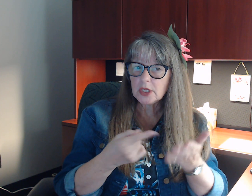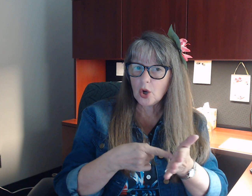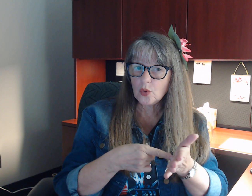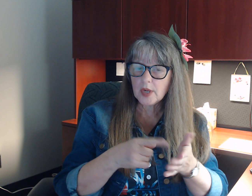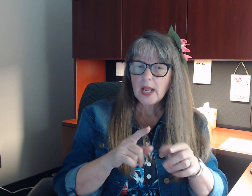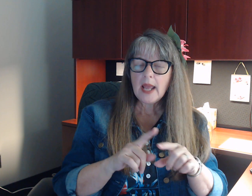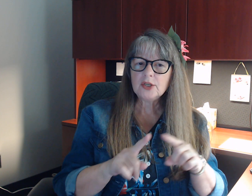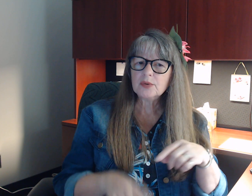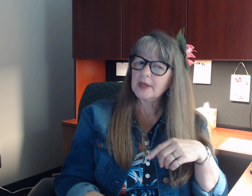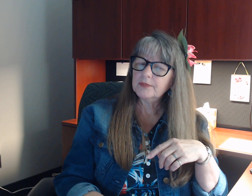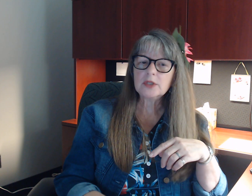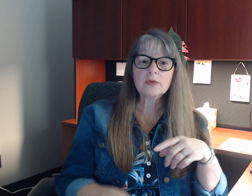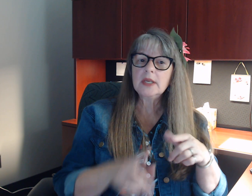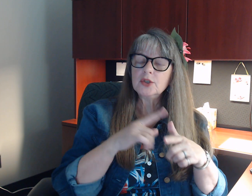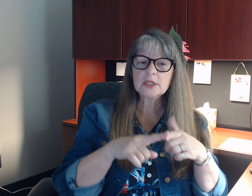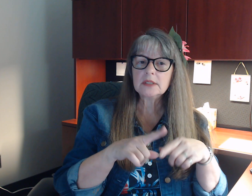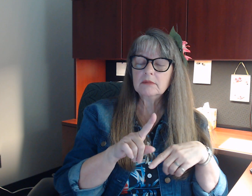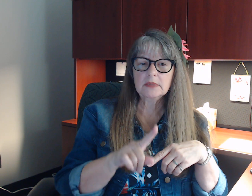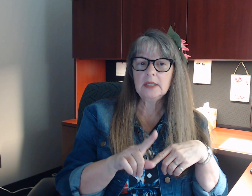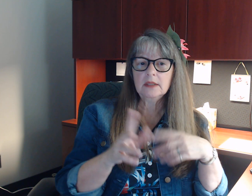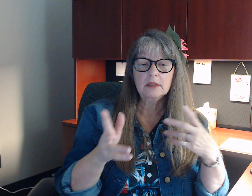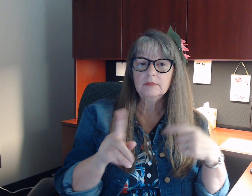owed, and she was like, so then I just did the